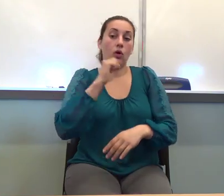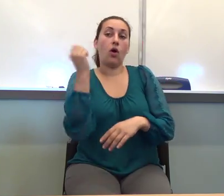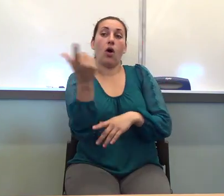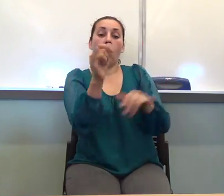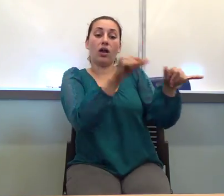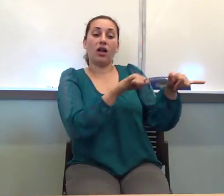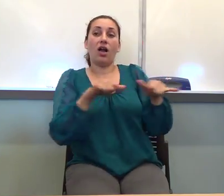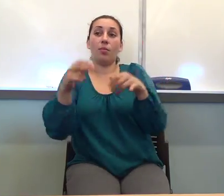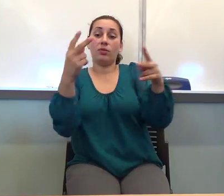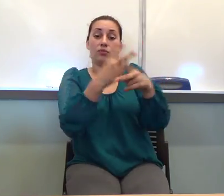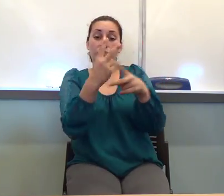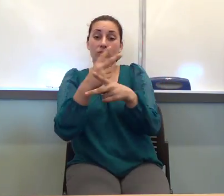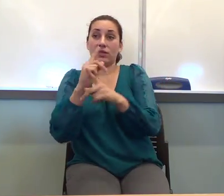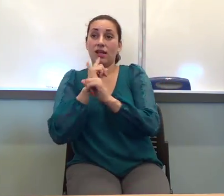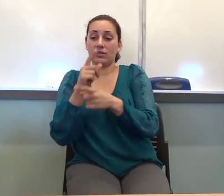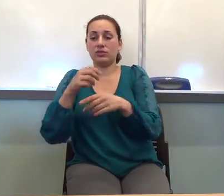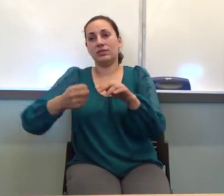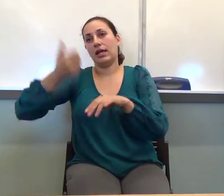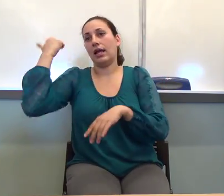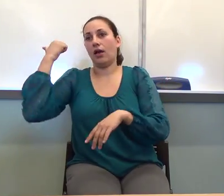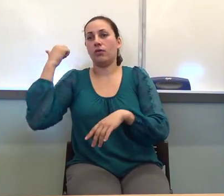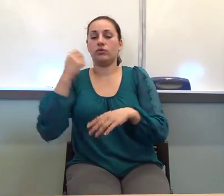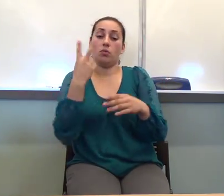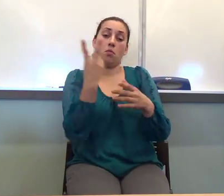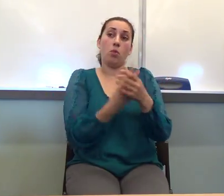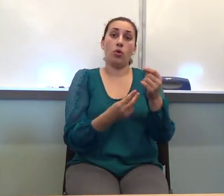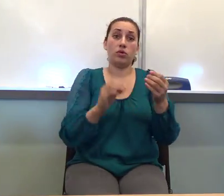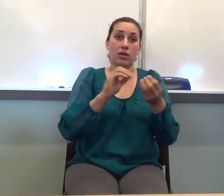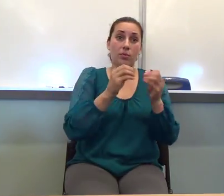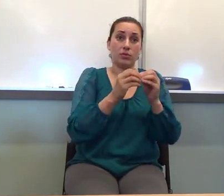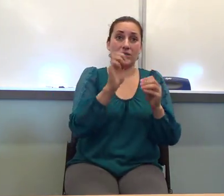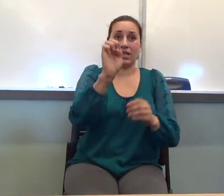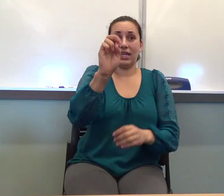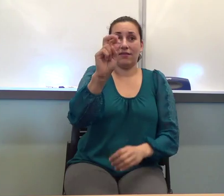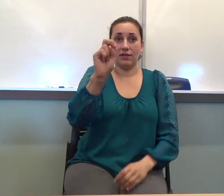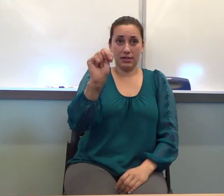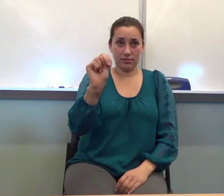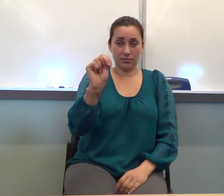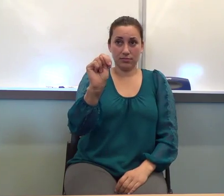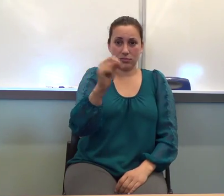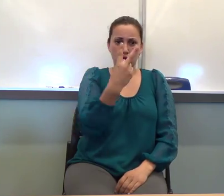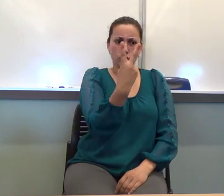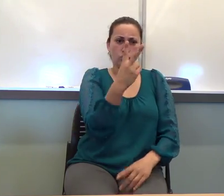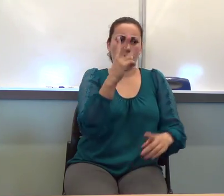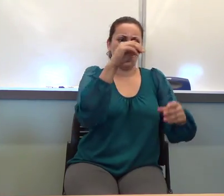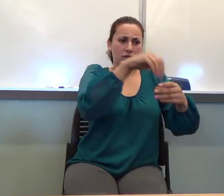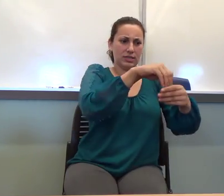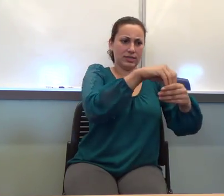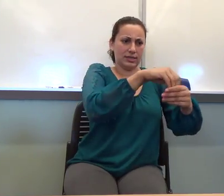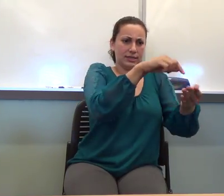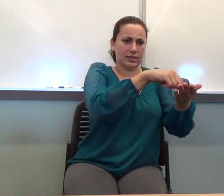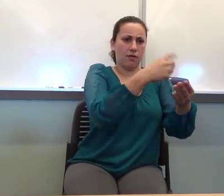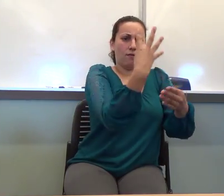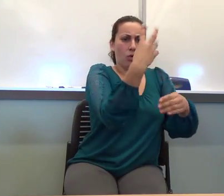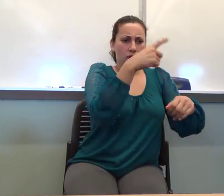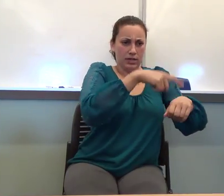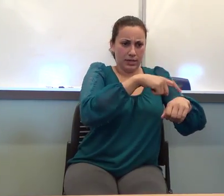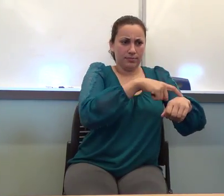this. All right, they're both even, so it's worthwhile trying 2. 2 goes into that 4 times, and 2 goes into that